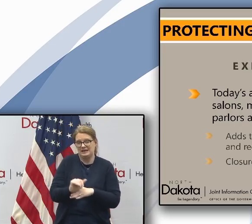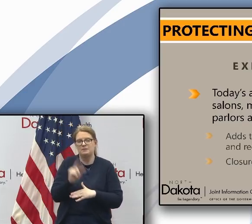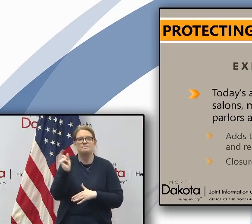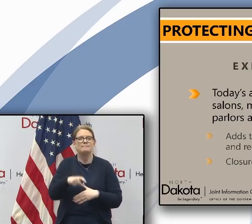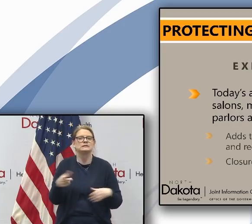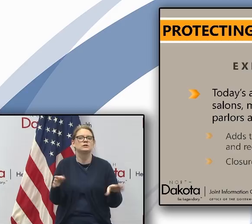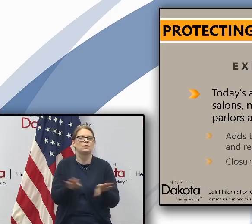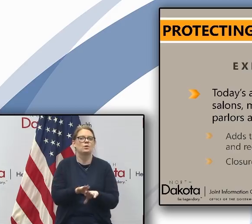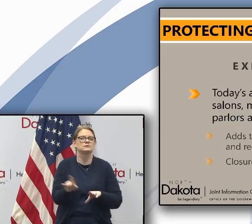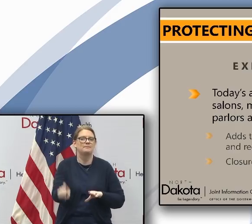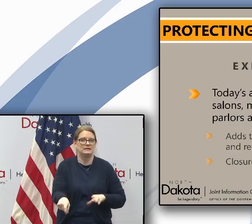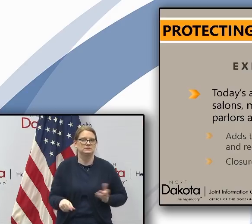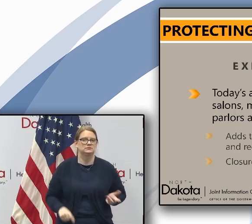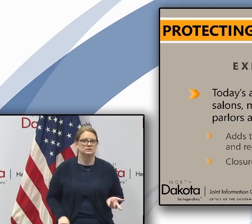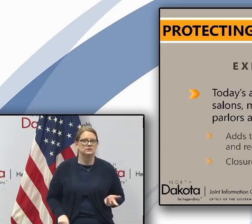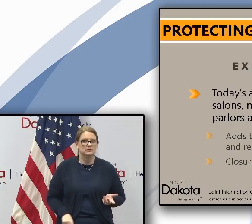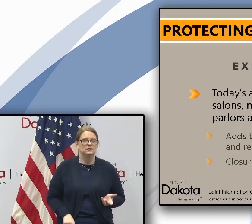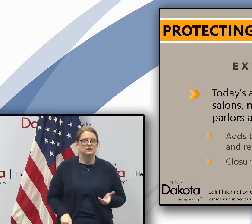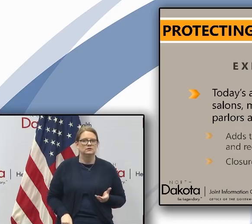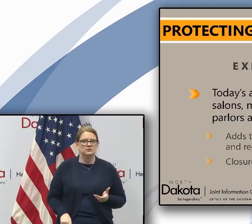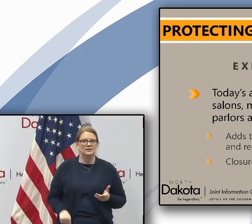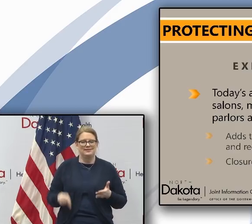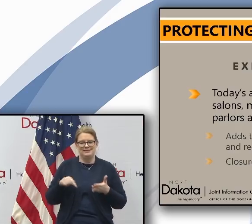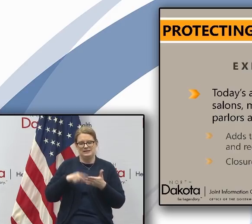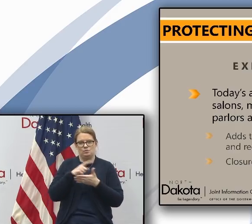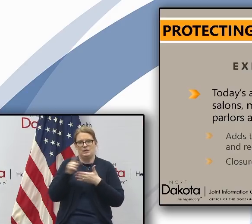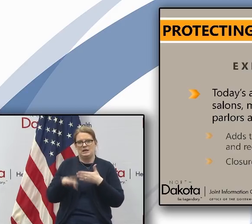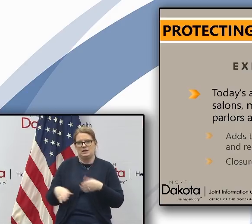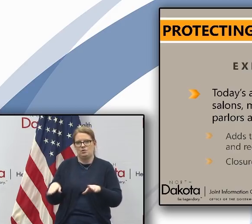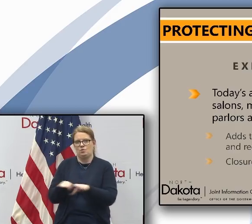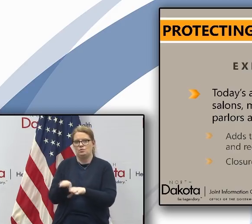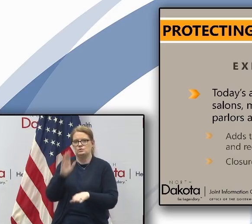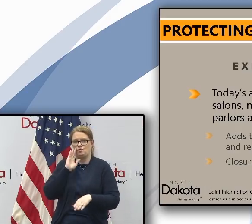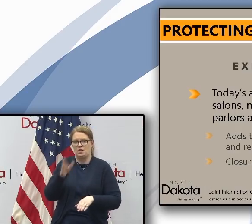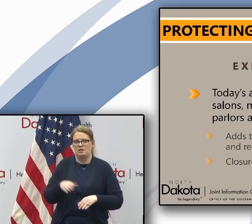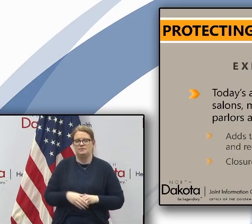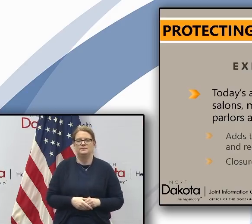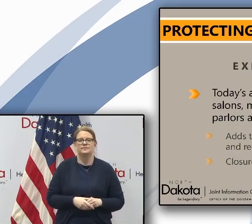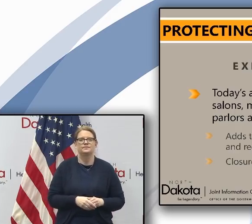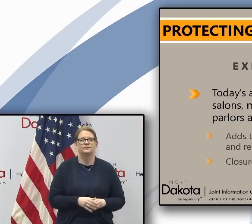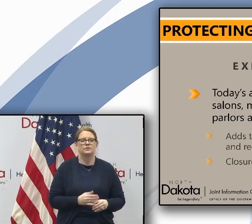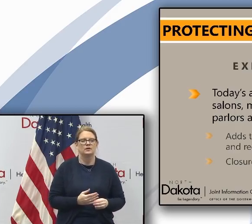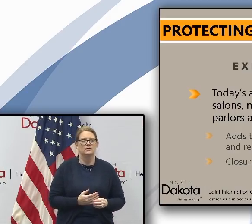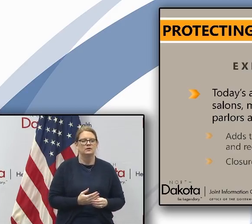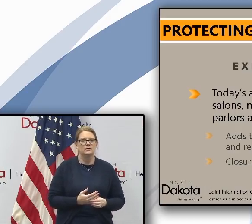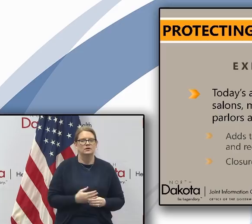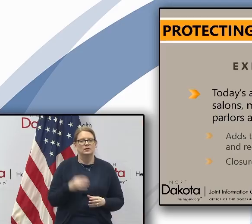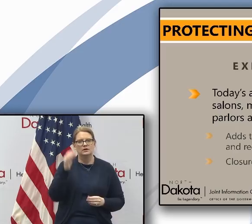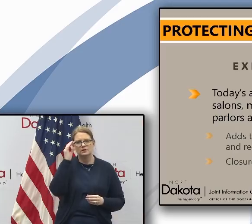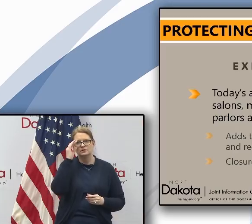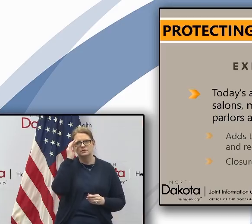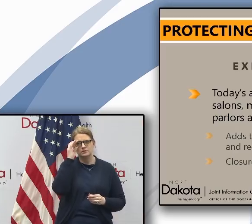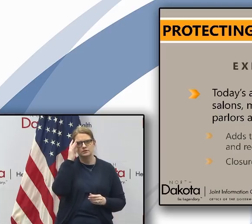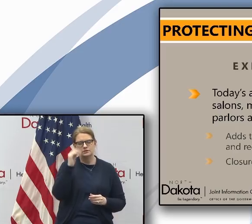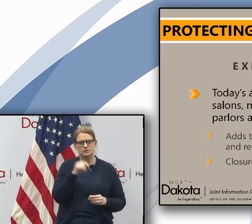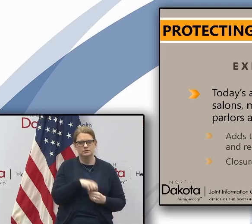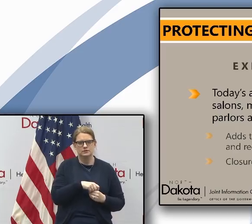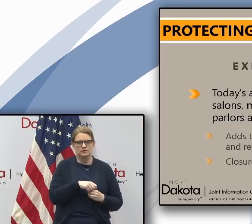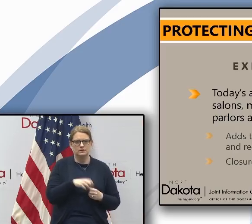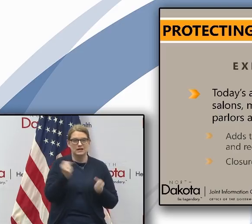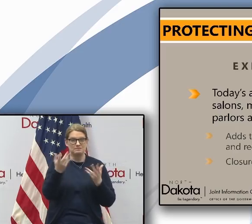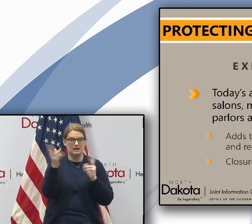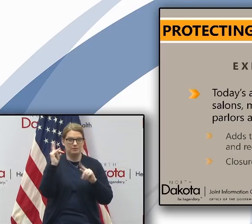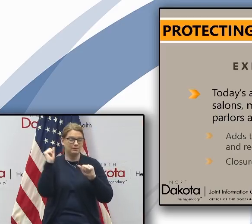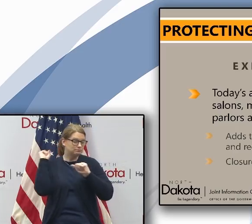it. So they will be closed this weekend. I imagine this will create a mad rush to get